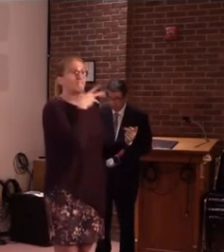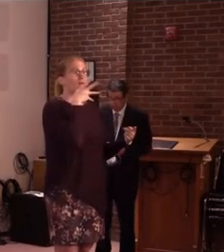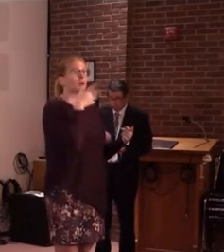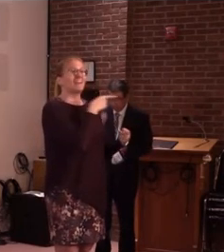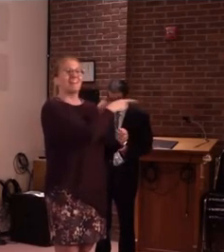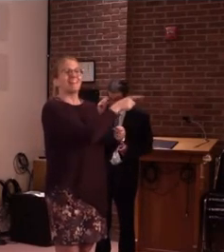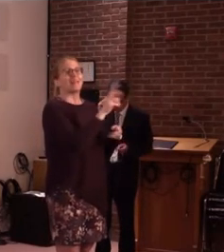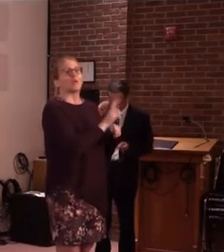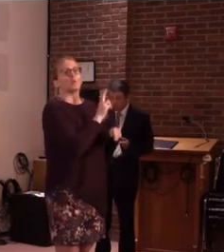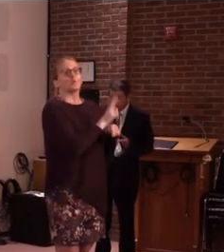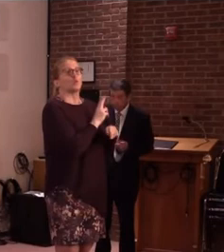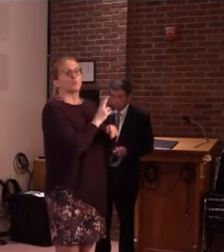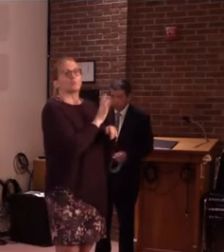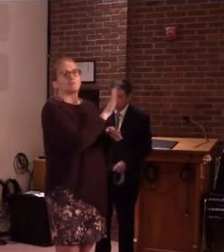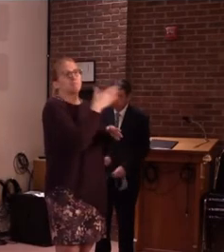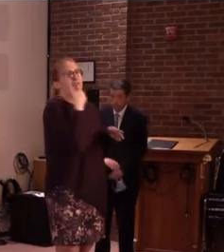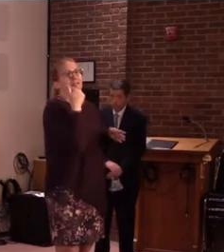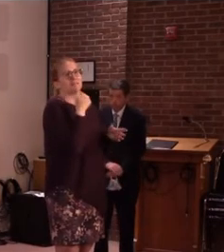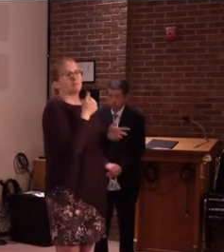provide that relief through